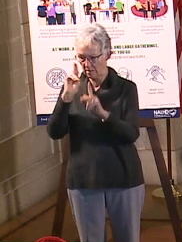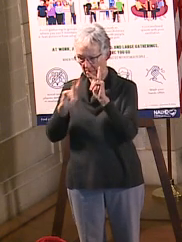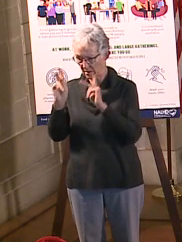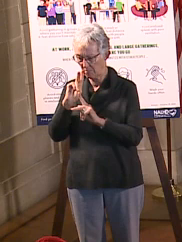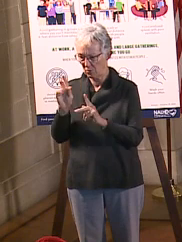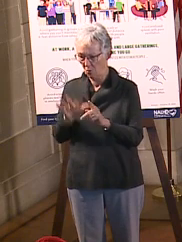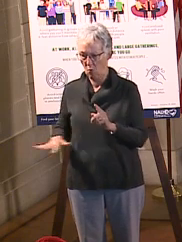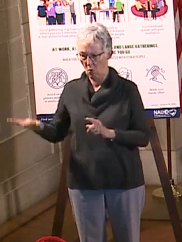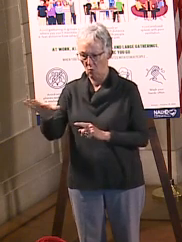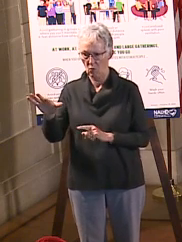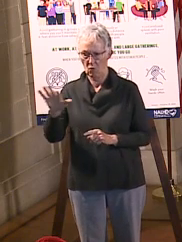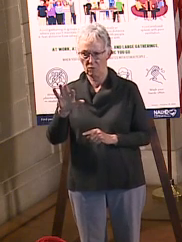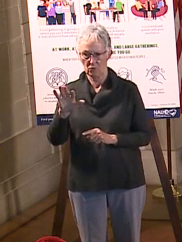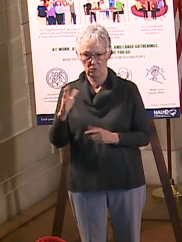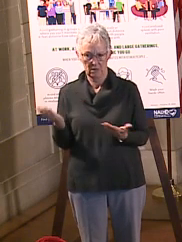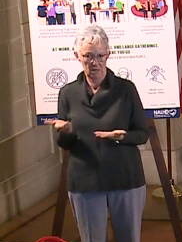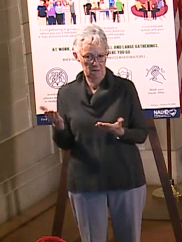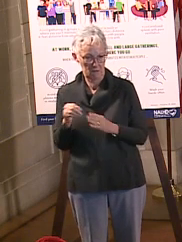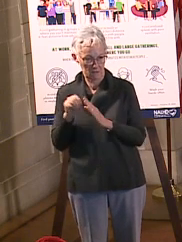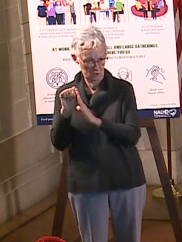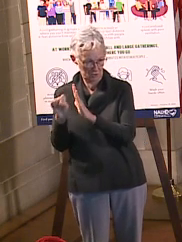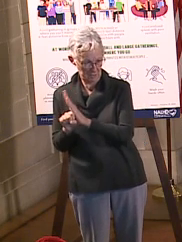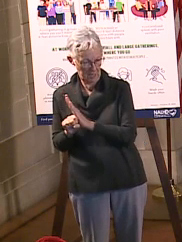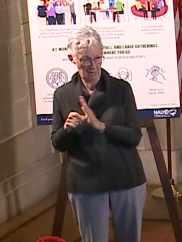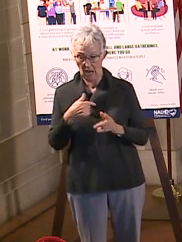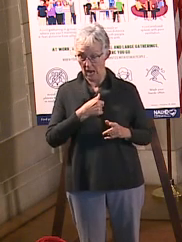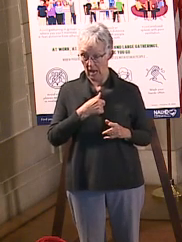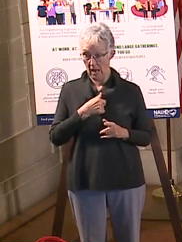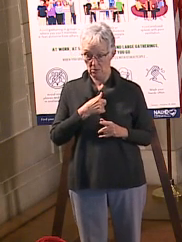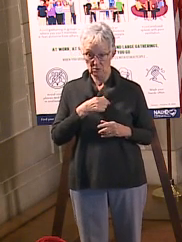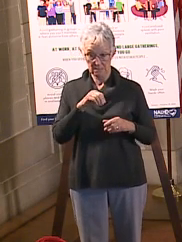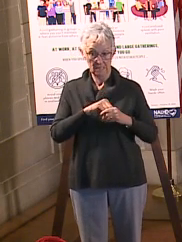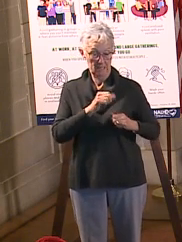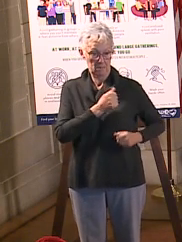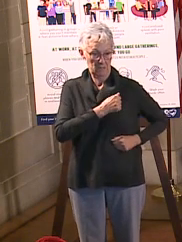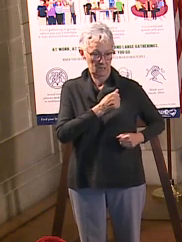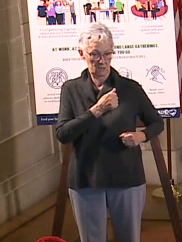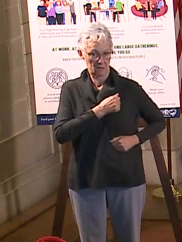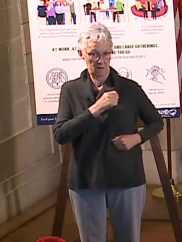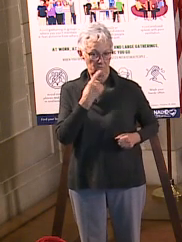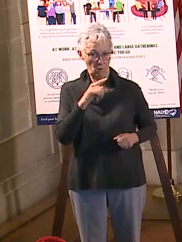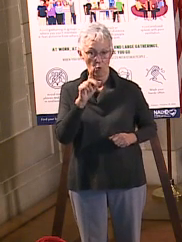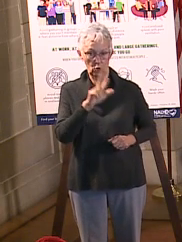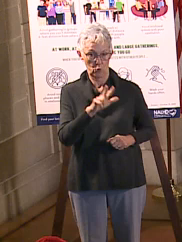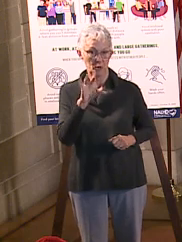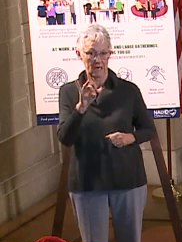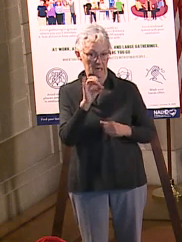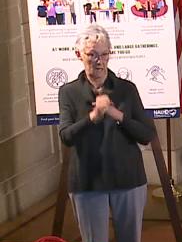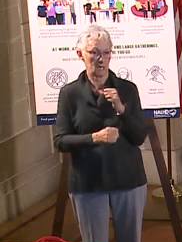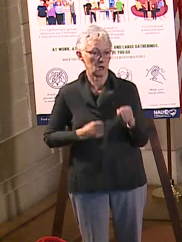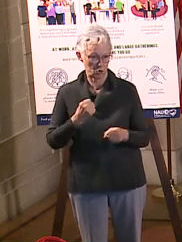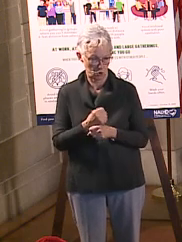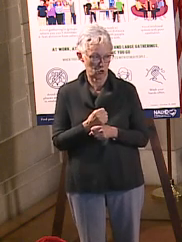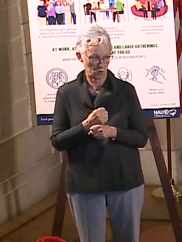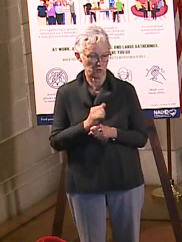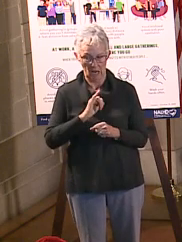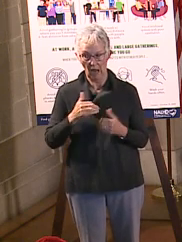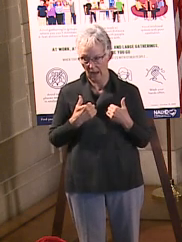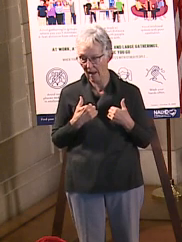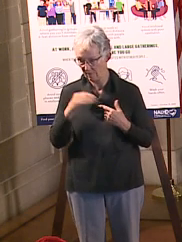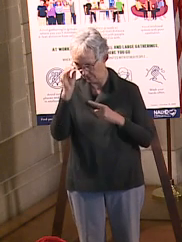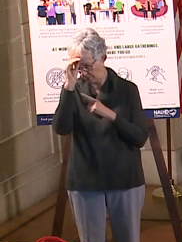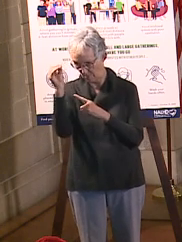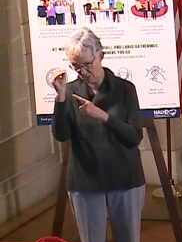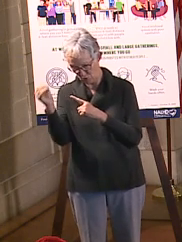38 years first. I mean, I can't just walk away from the fact that I served in the Navy for 38 years and not have an opinion about this.